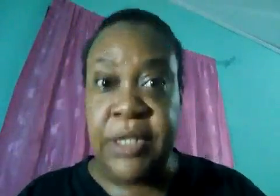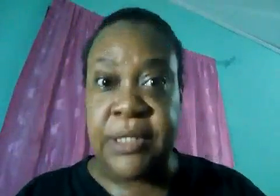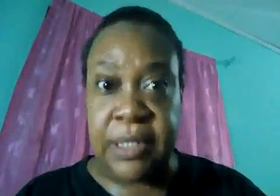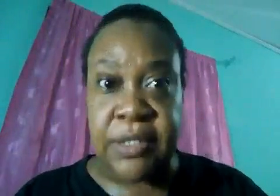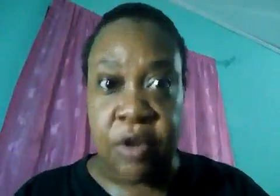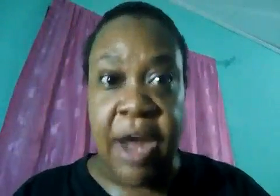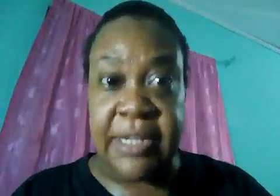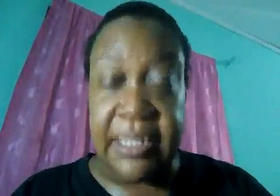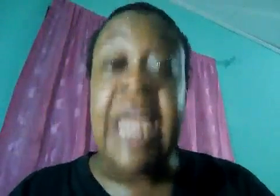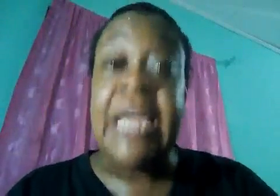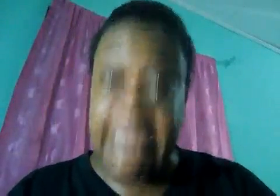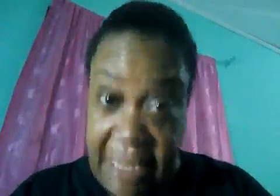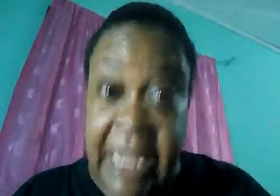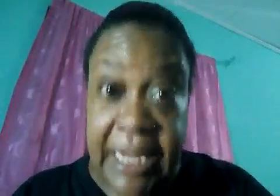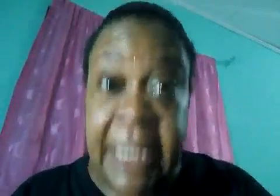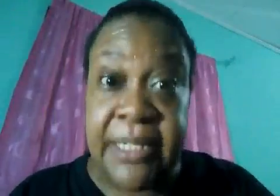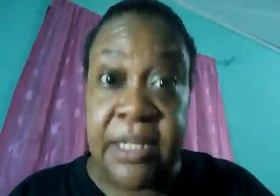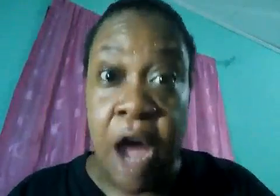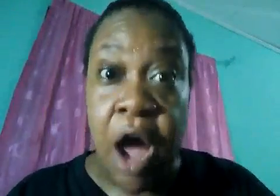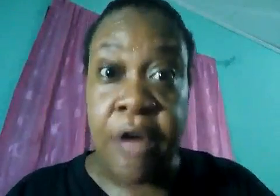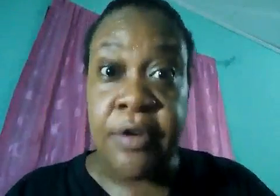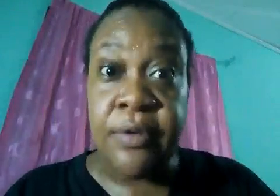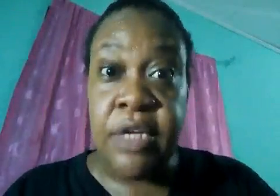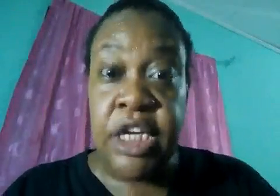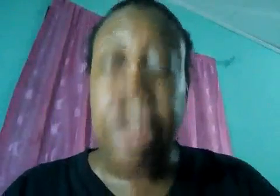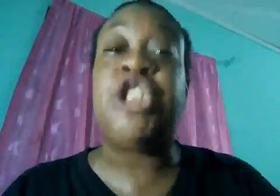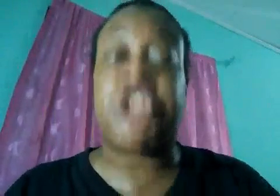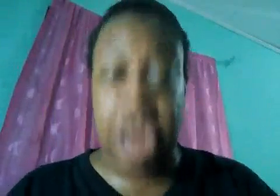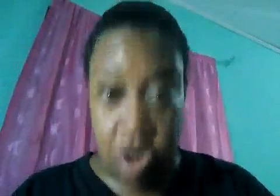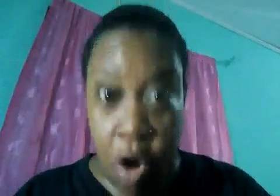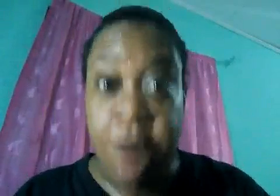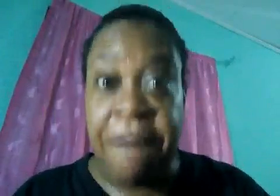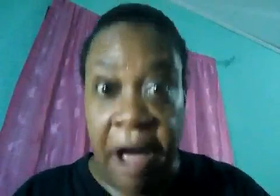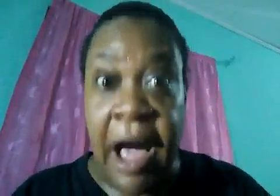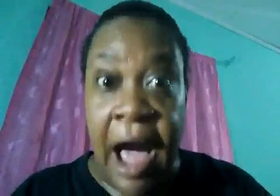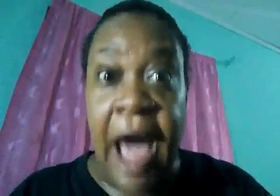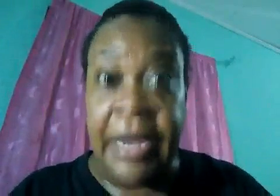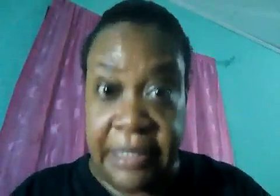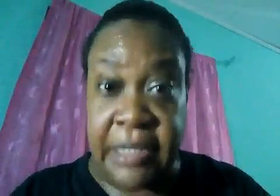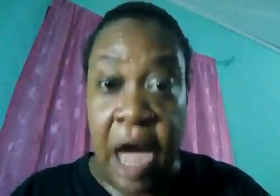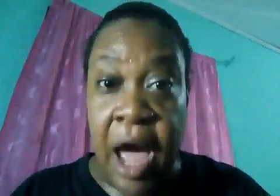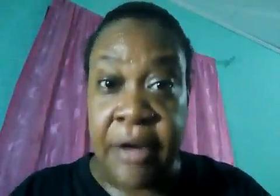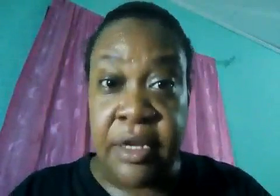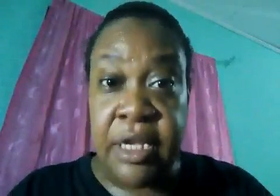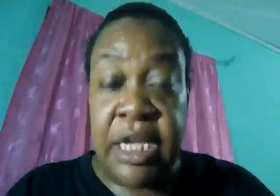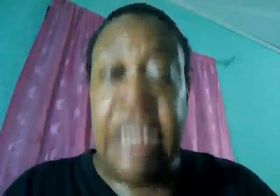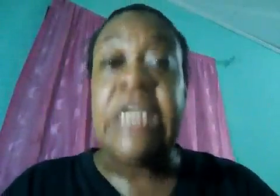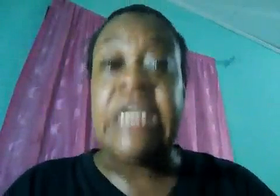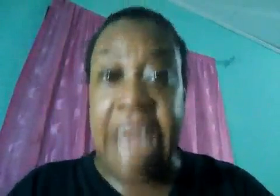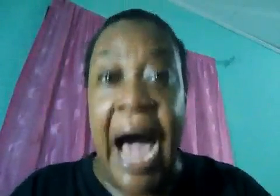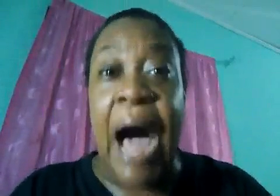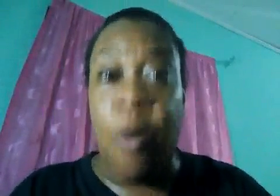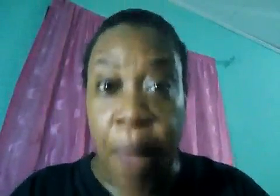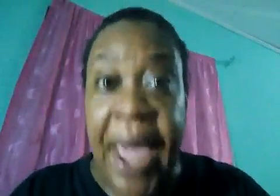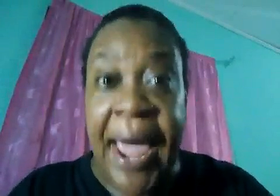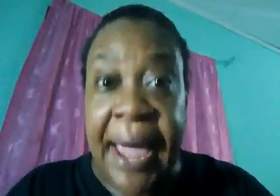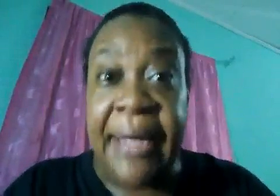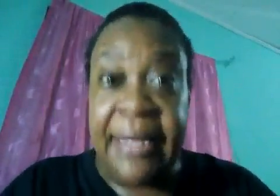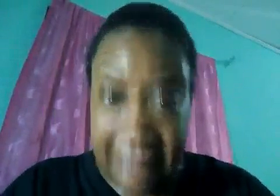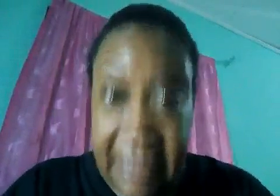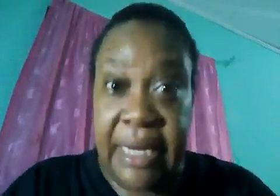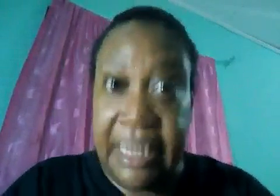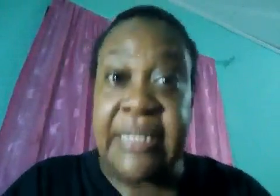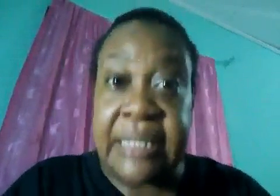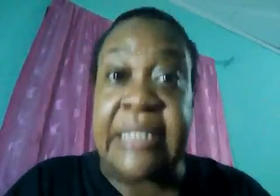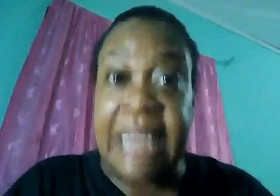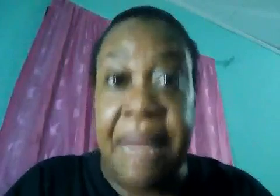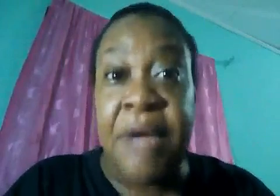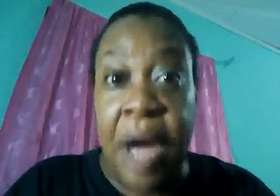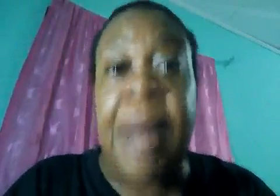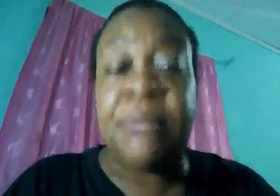Christ. He is God. Jehovah God is God. Yahweh is the same God I'm talking